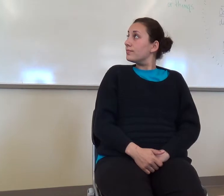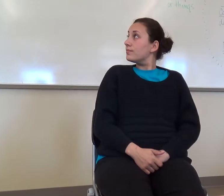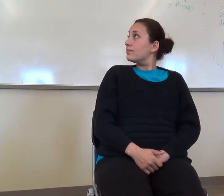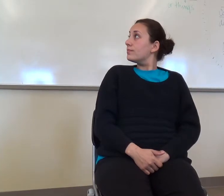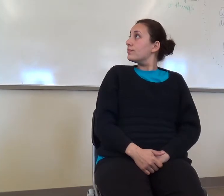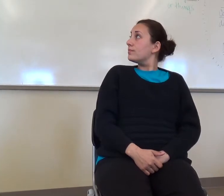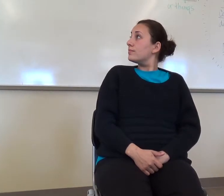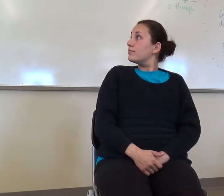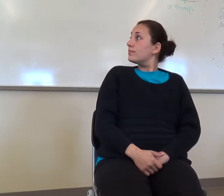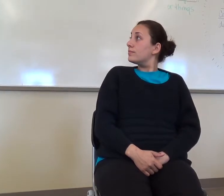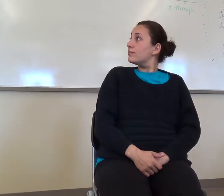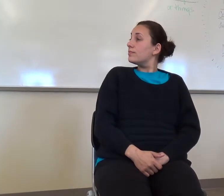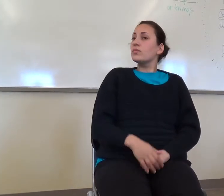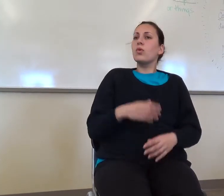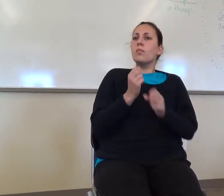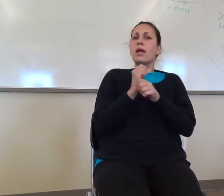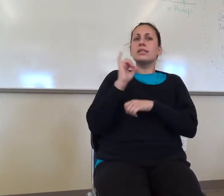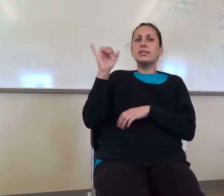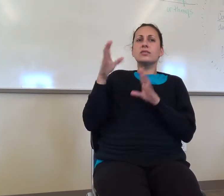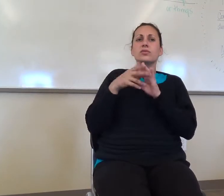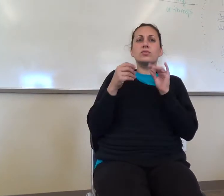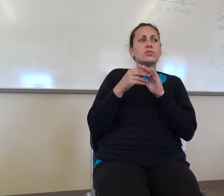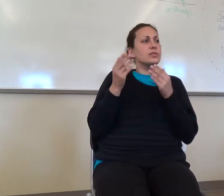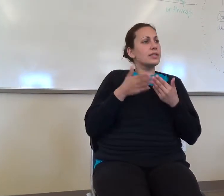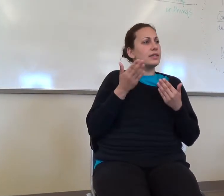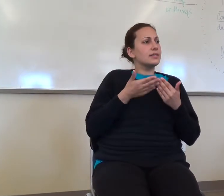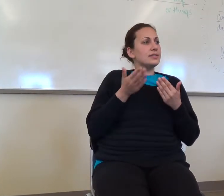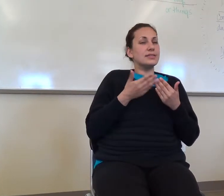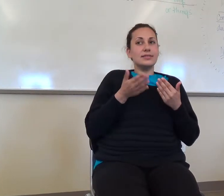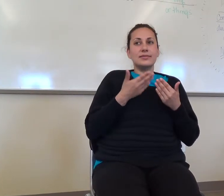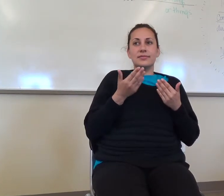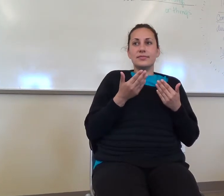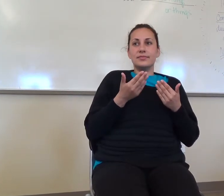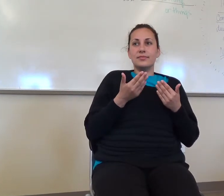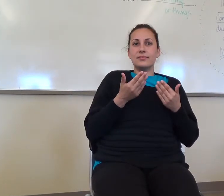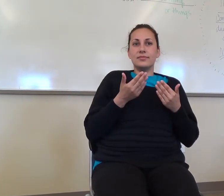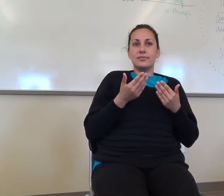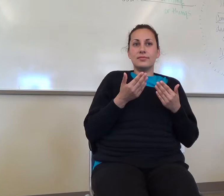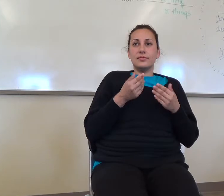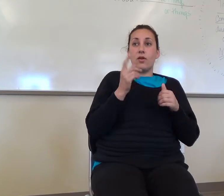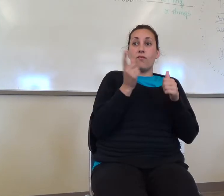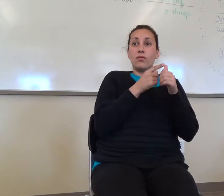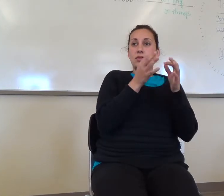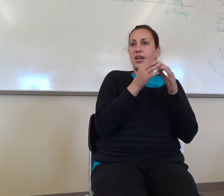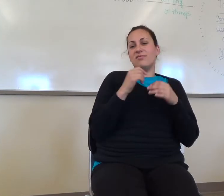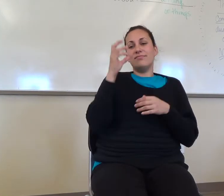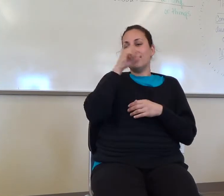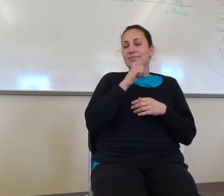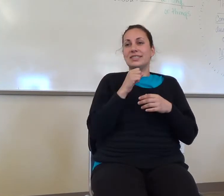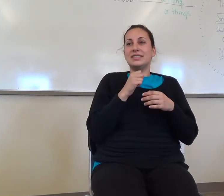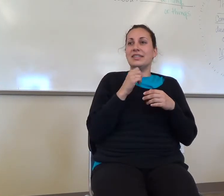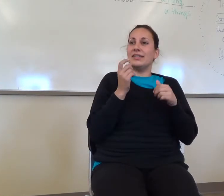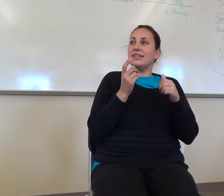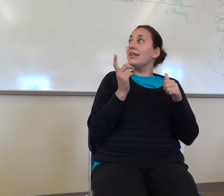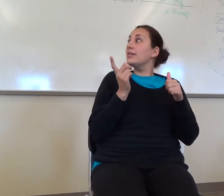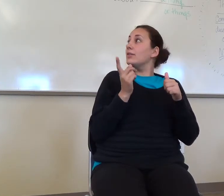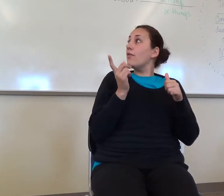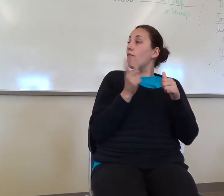one easy? When you, once you start reading, read the first sentence. Here. Step one. Yeah, this is, this